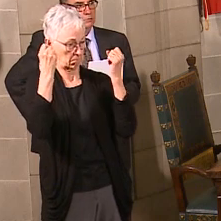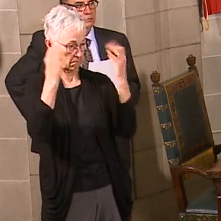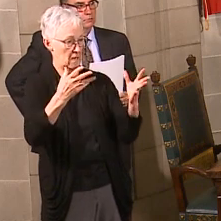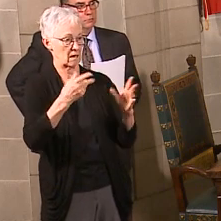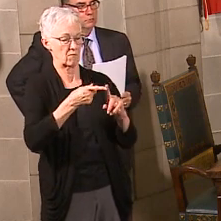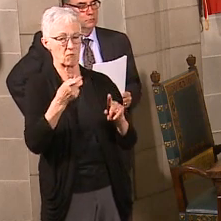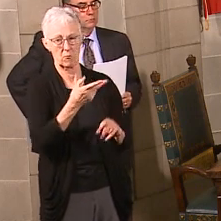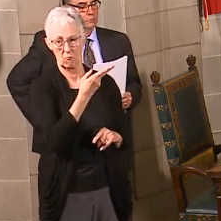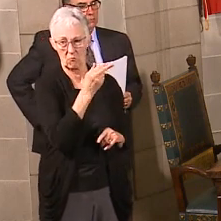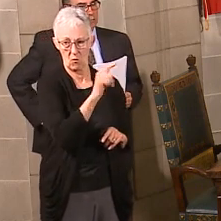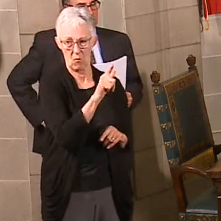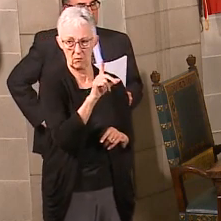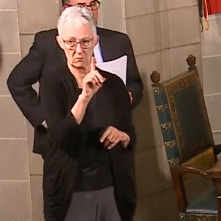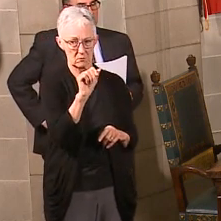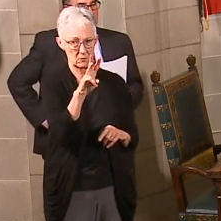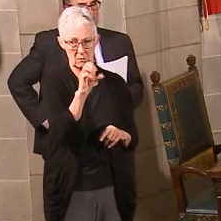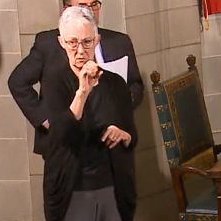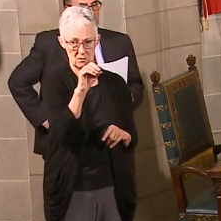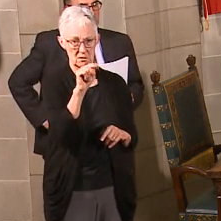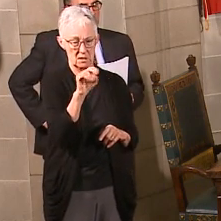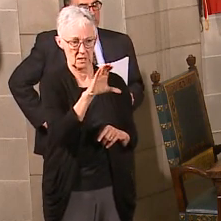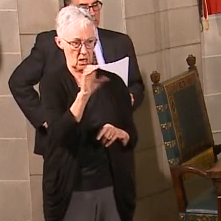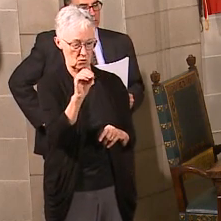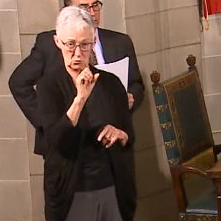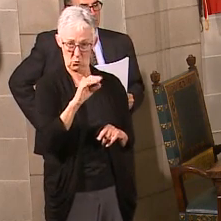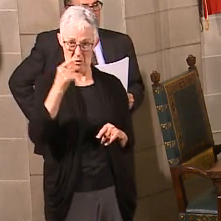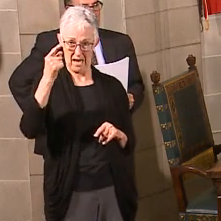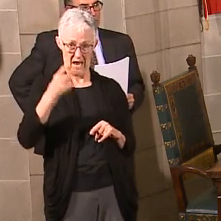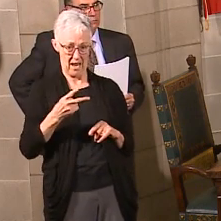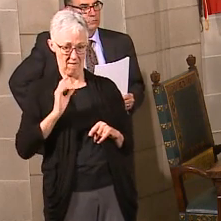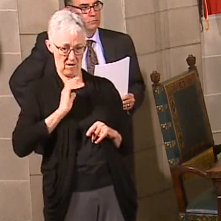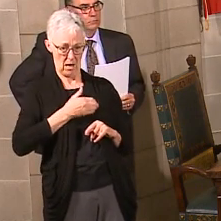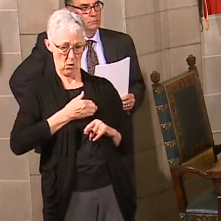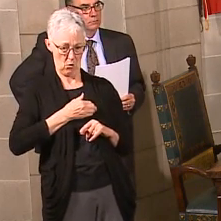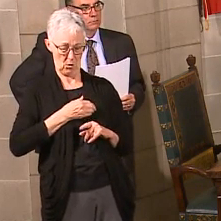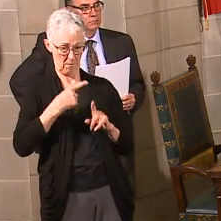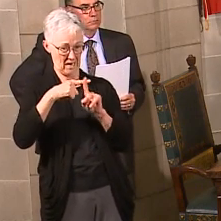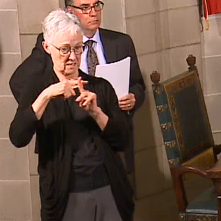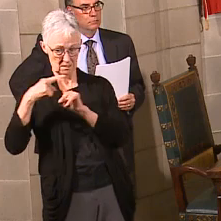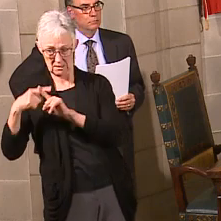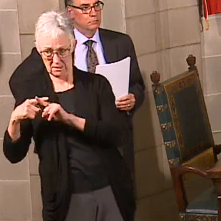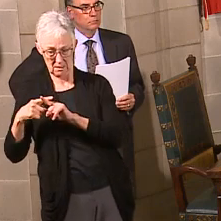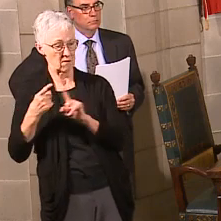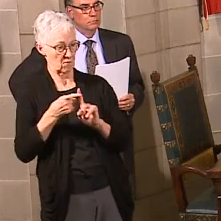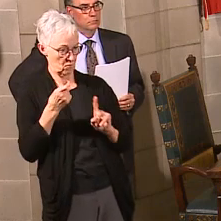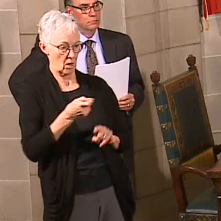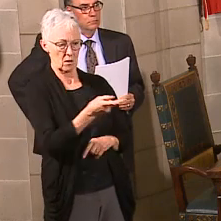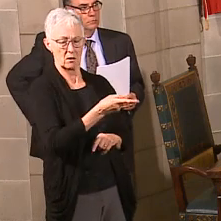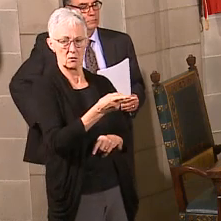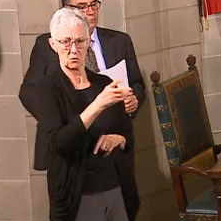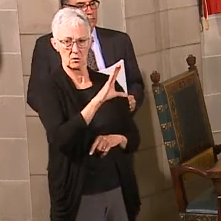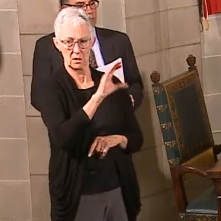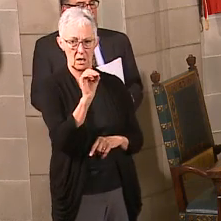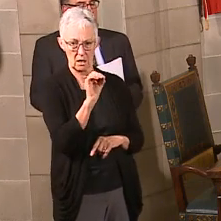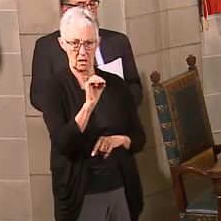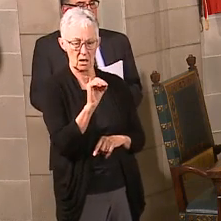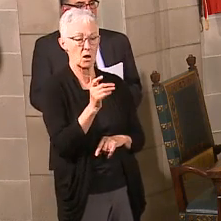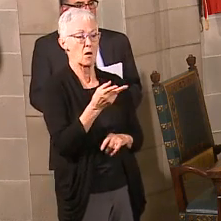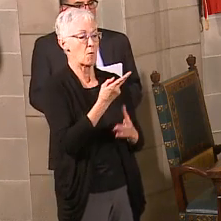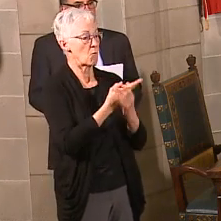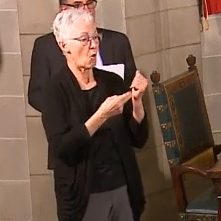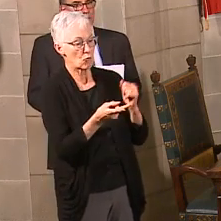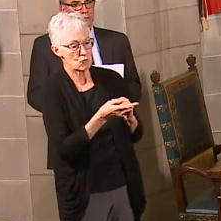So almost half of our positives in the state came from those two counties. But again, I note that in neither one of those counties are we in danger right now